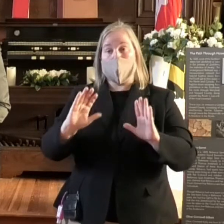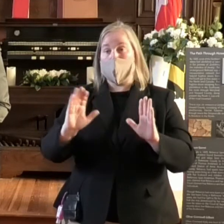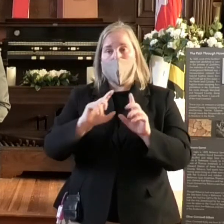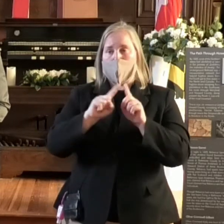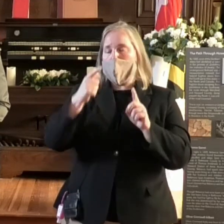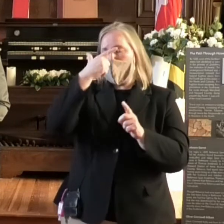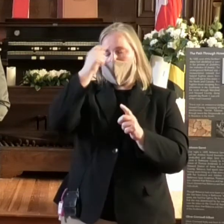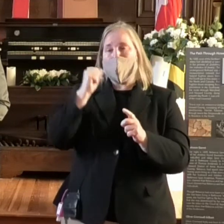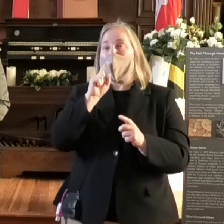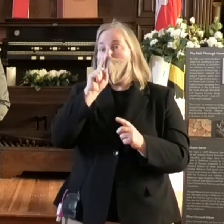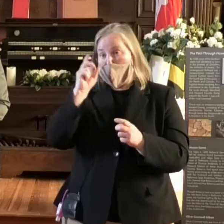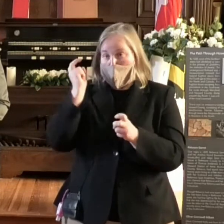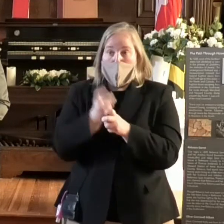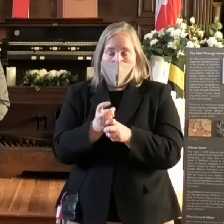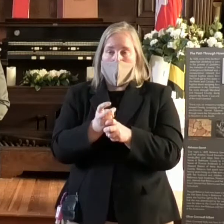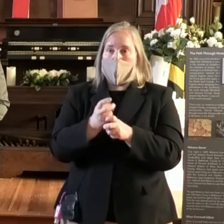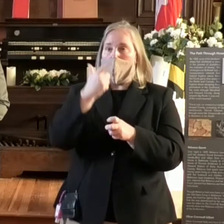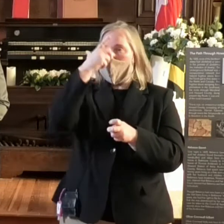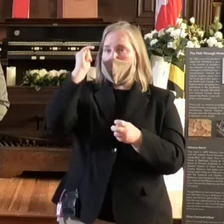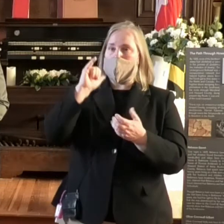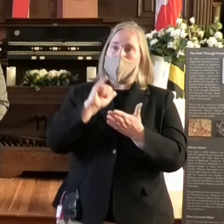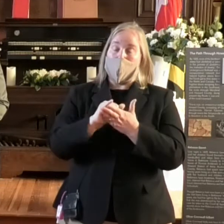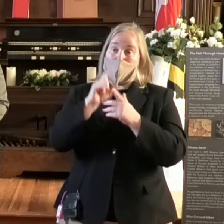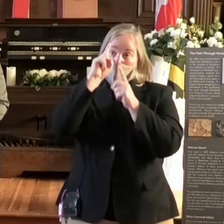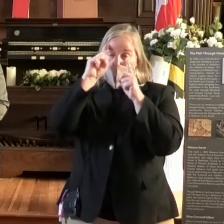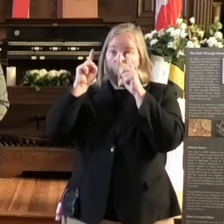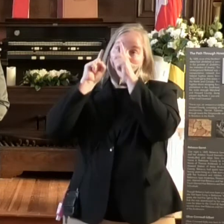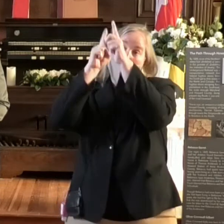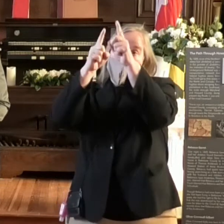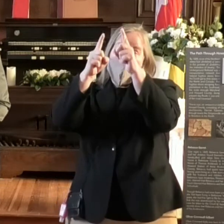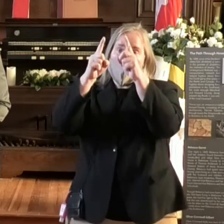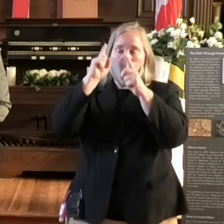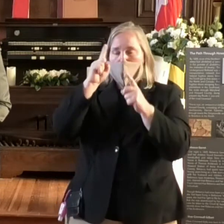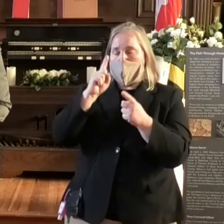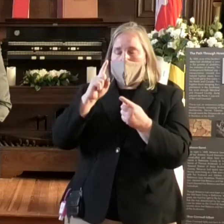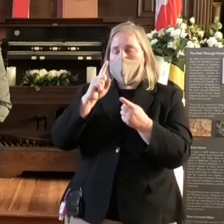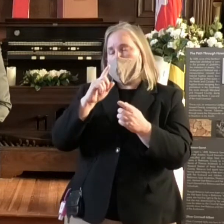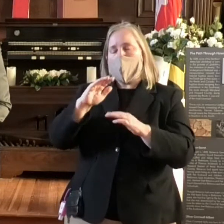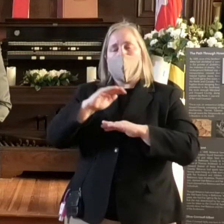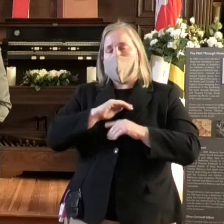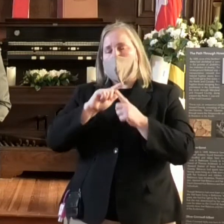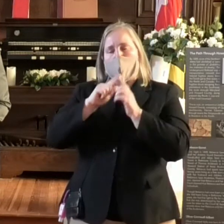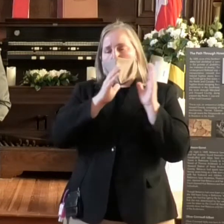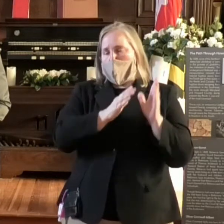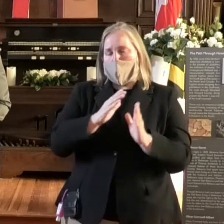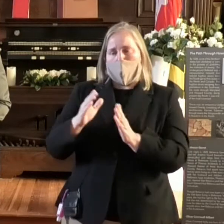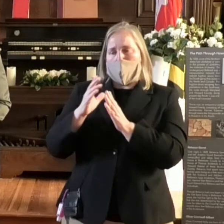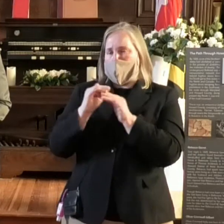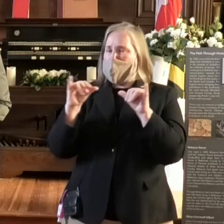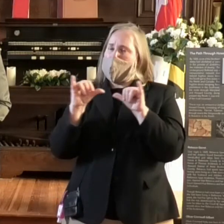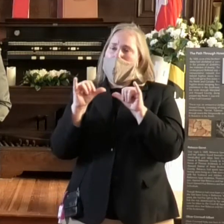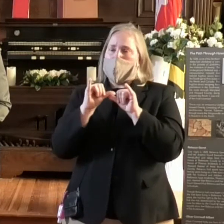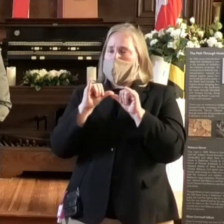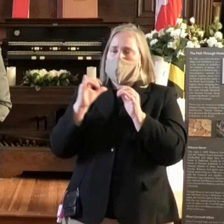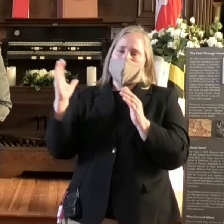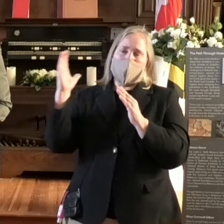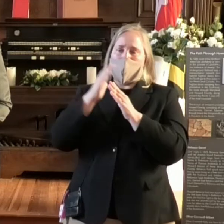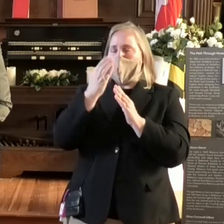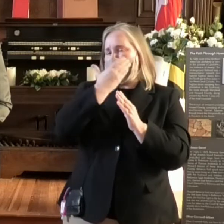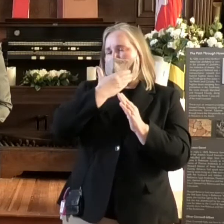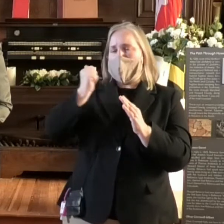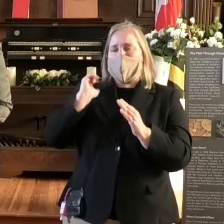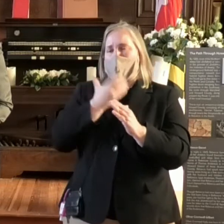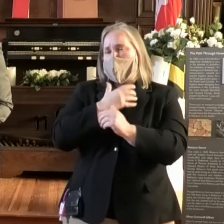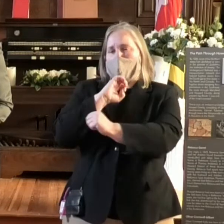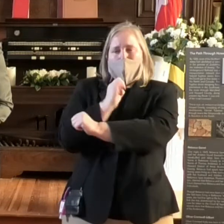they are hard, because that goal will serve to organize and measure the best of our energies